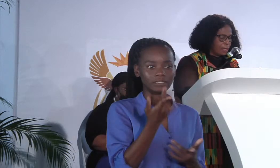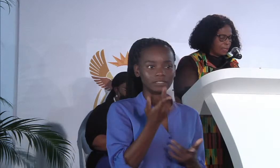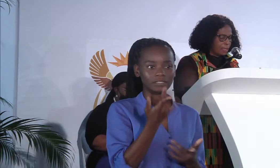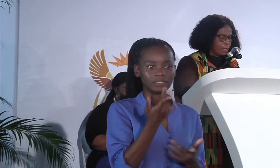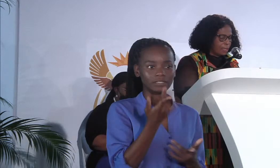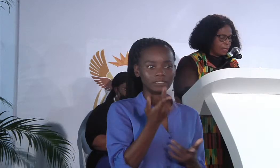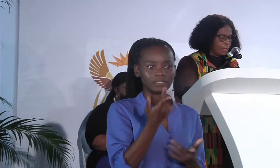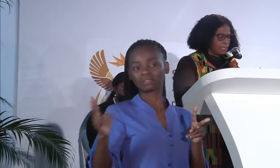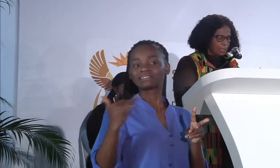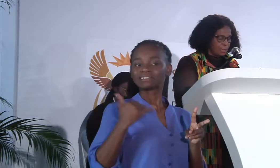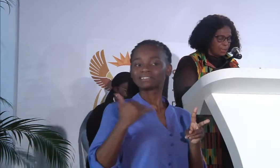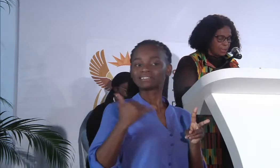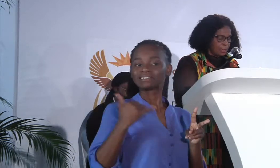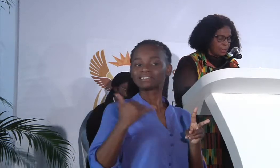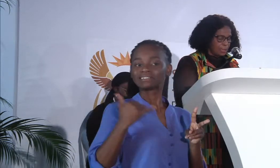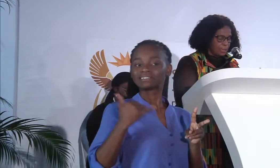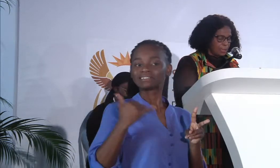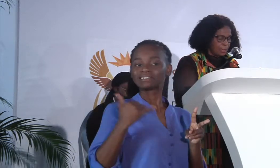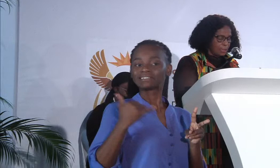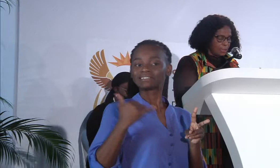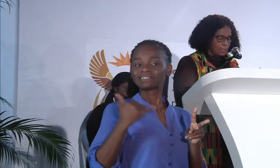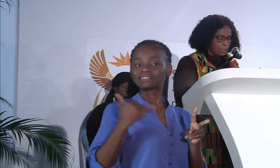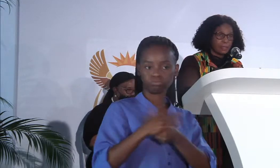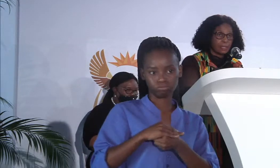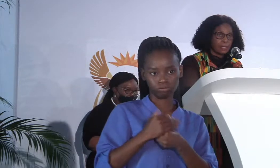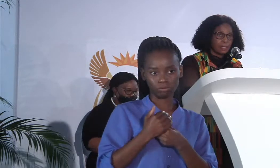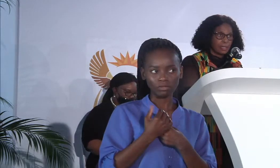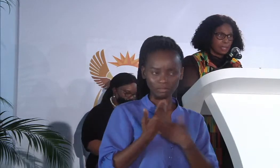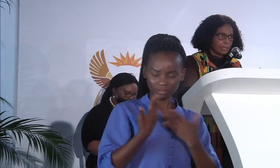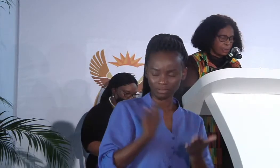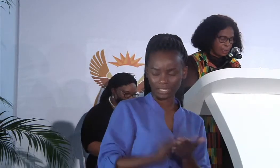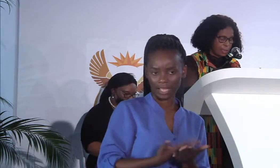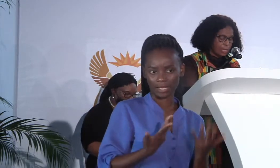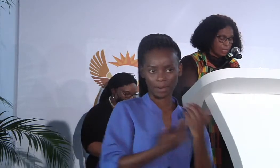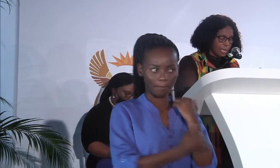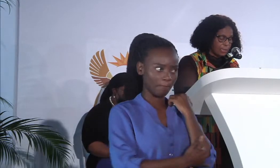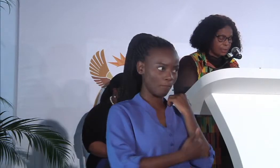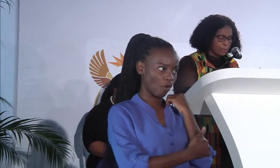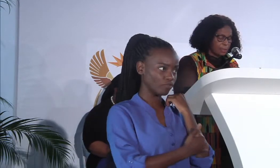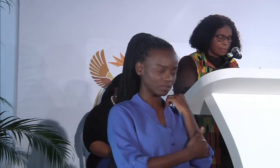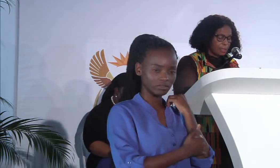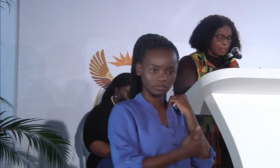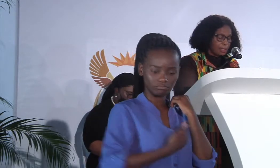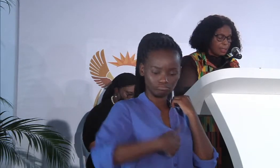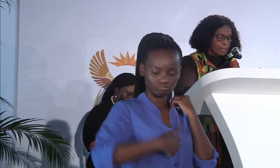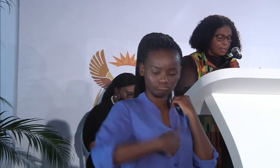are experienced in our province and nationally.